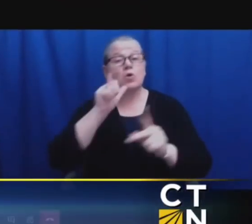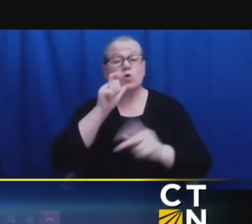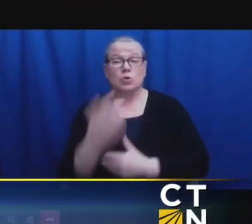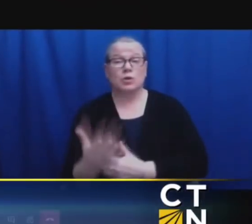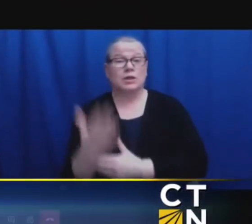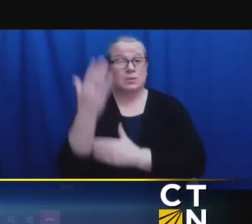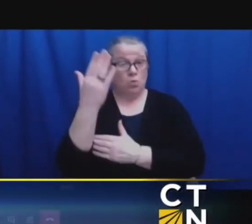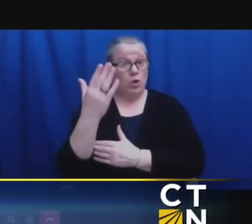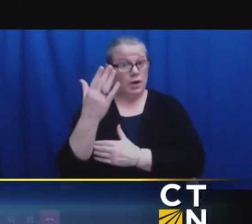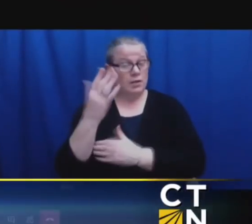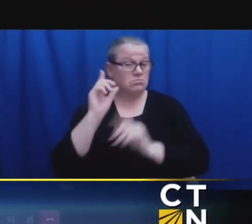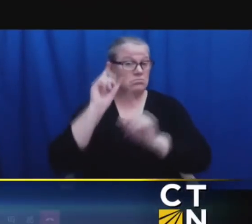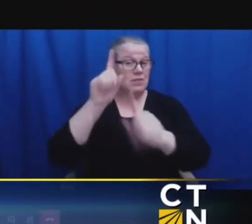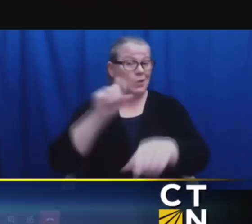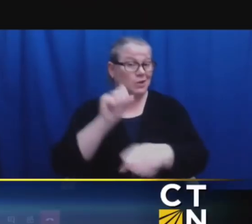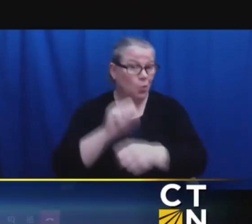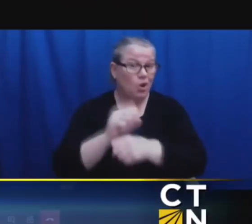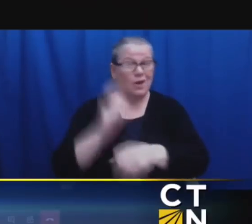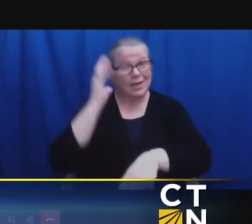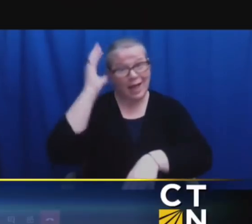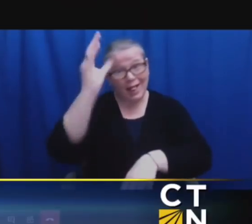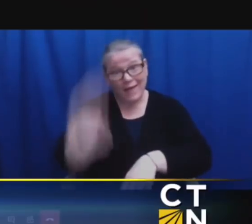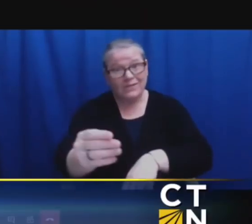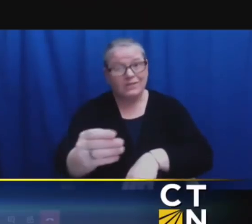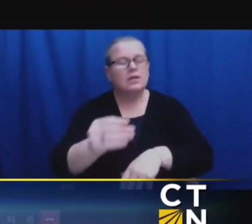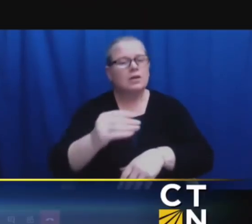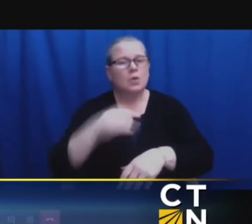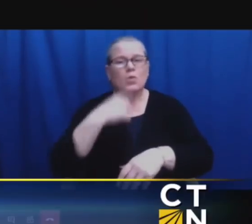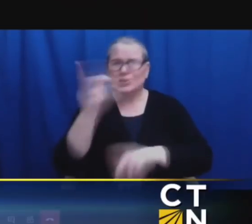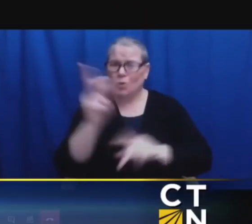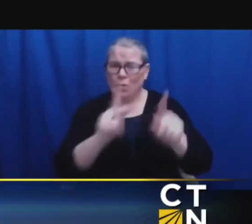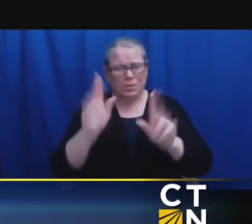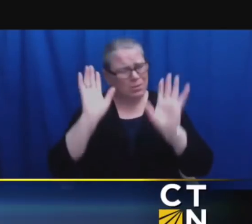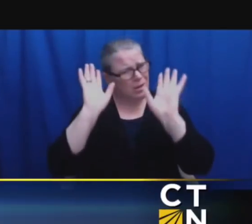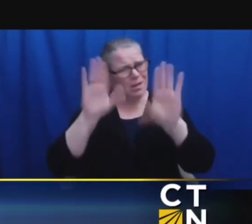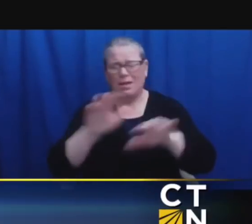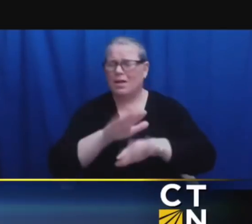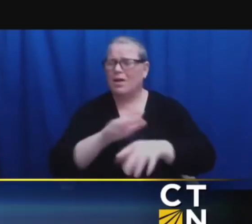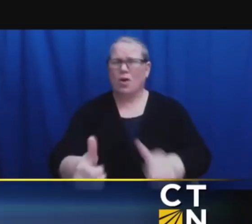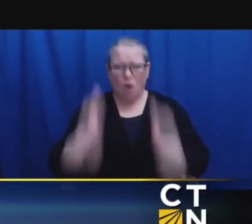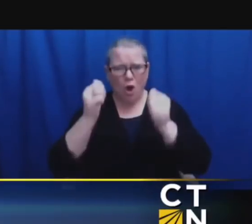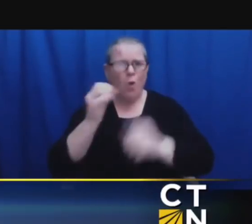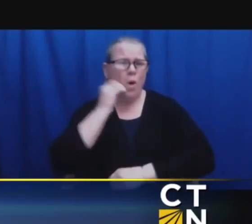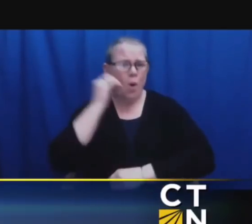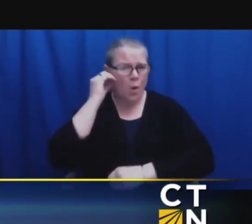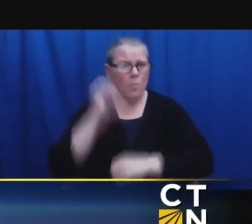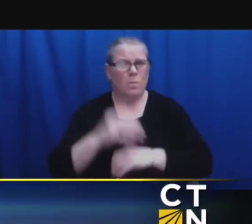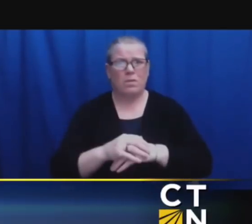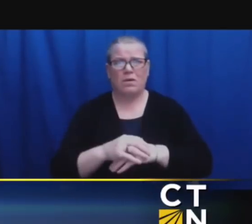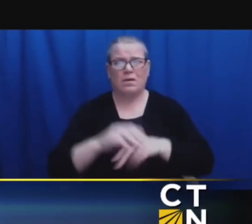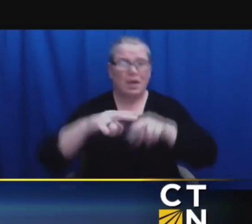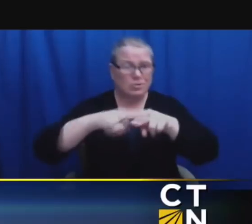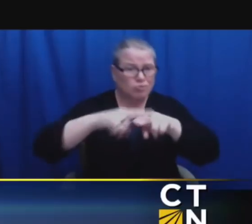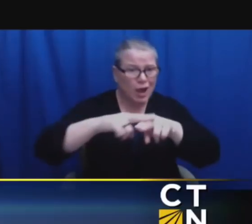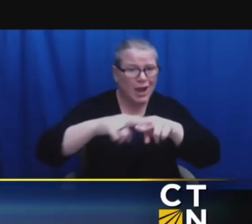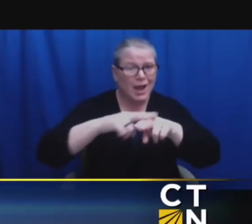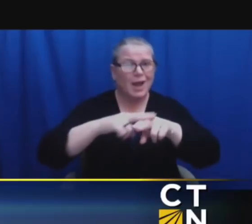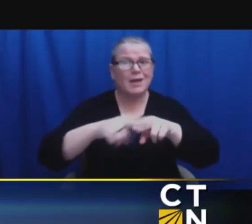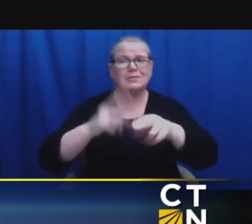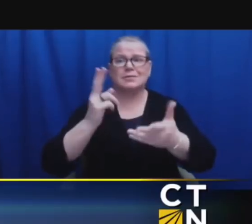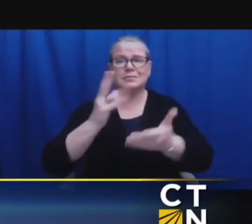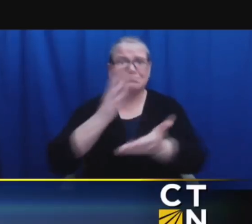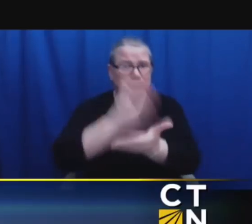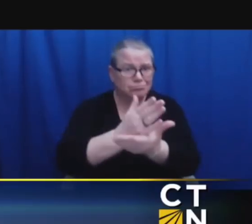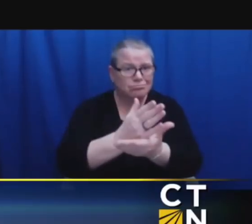did, probably oriented towards the office, turn around and go back. Rail service and buses are being